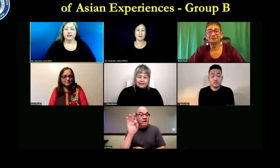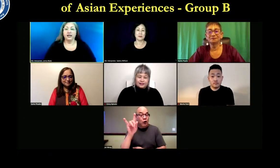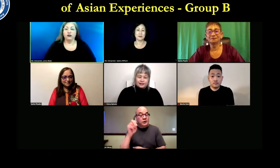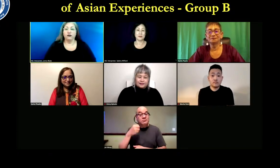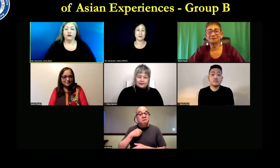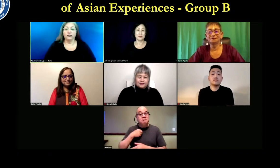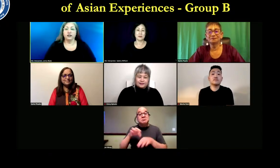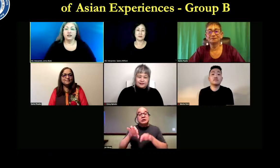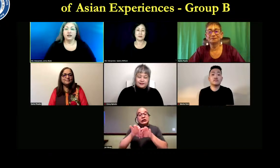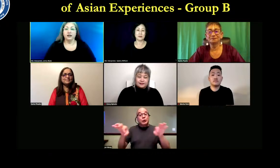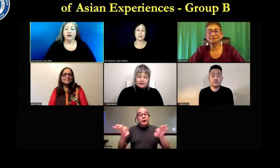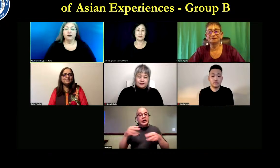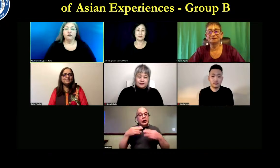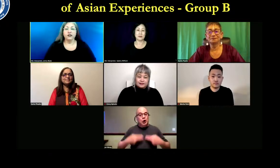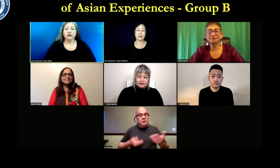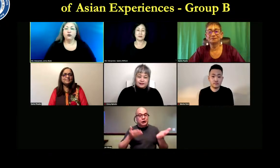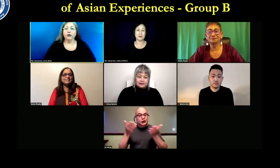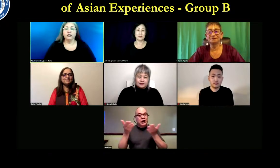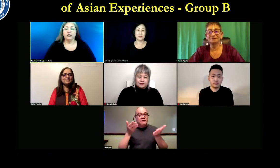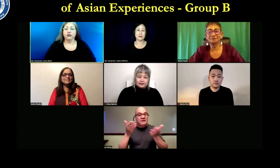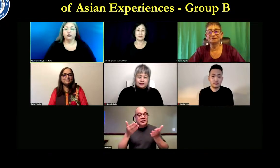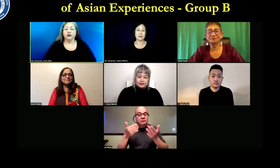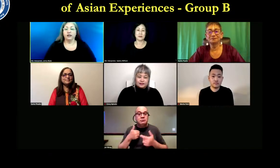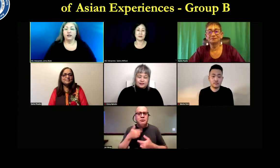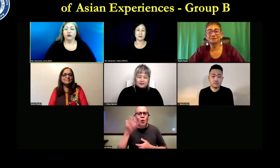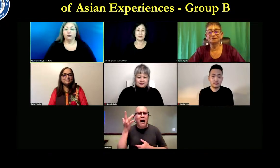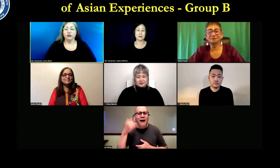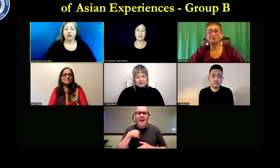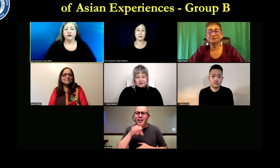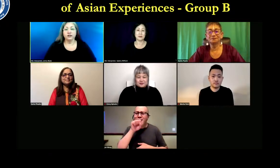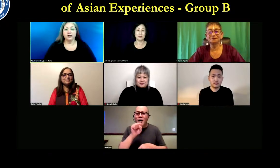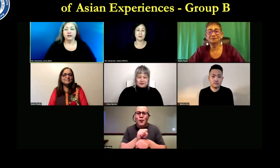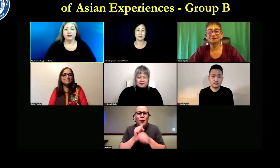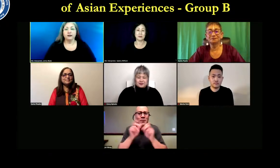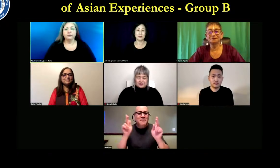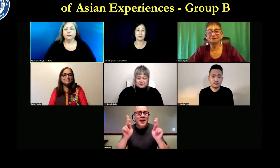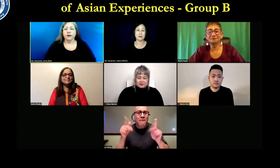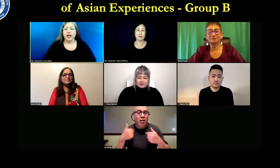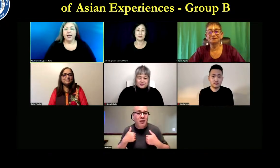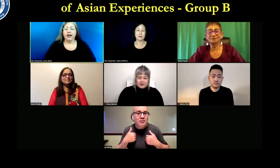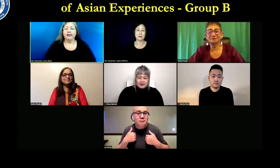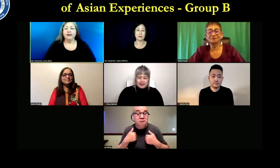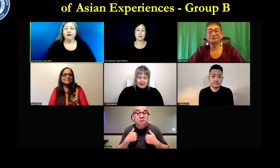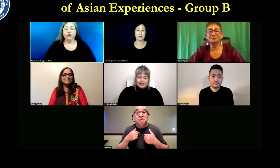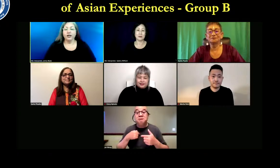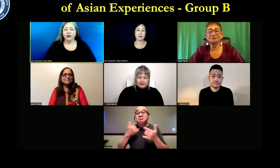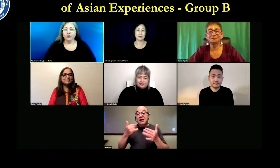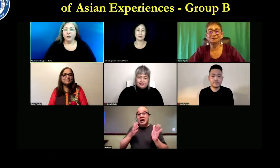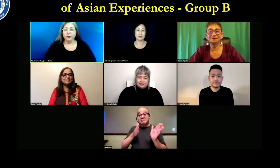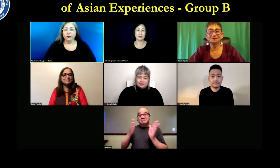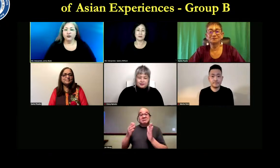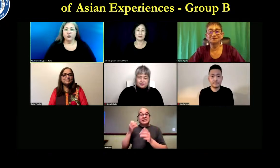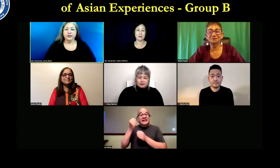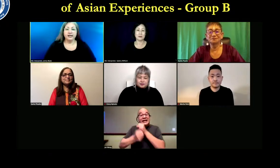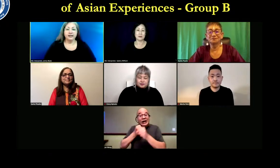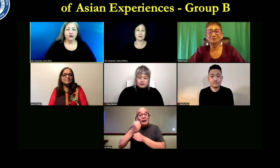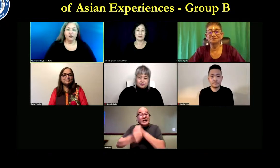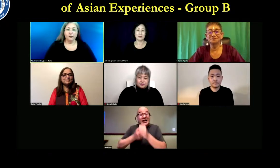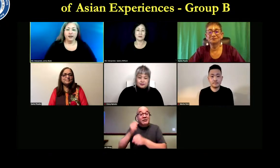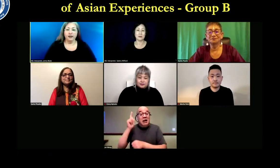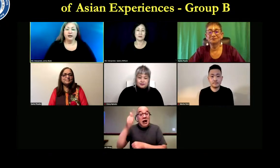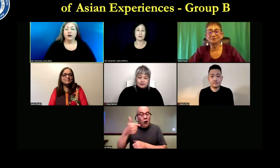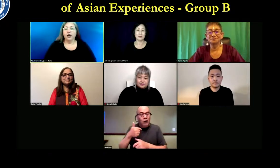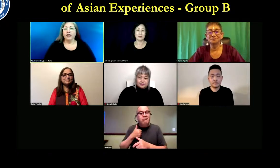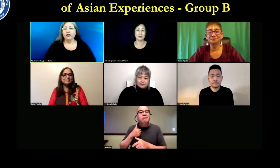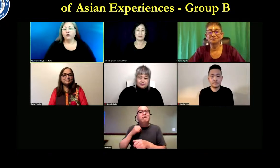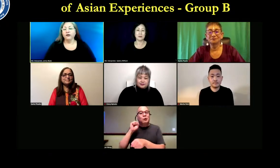California State University, Fresno, with a degree in human services. And I love working with people, so it was ideal for